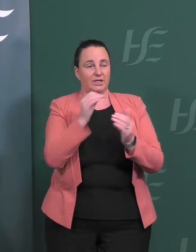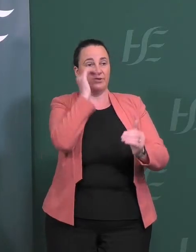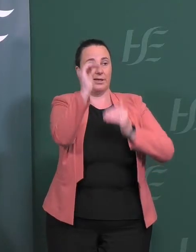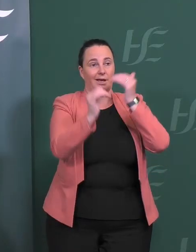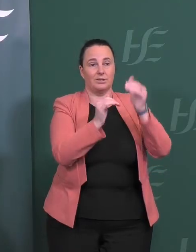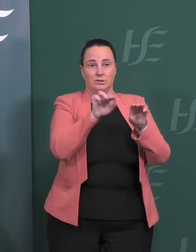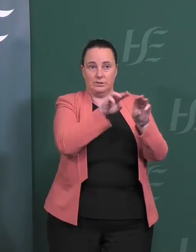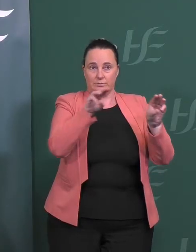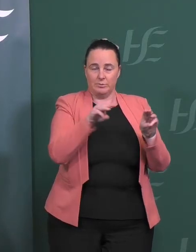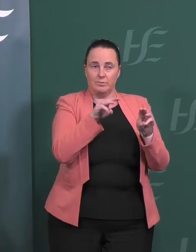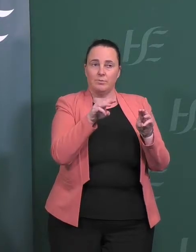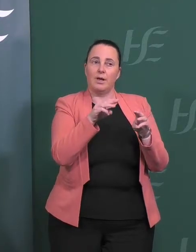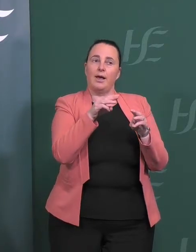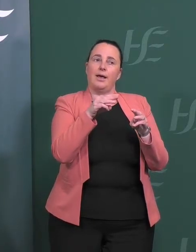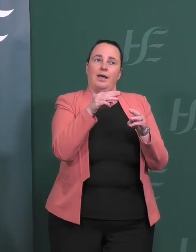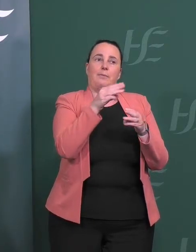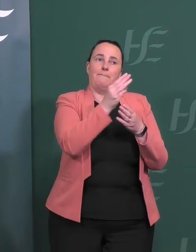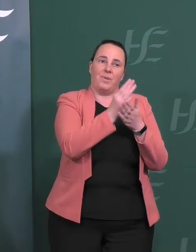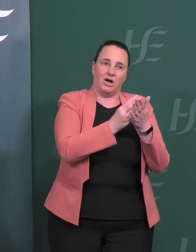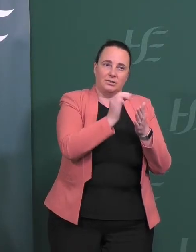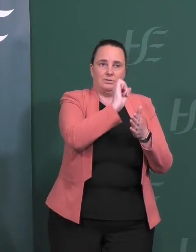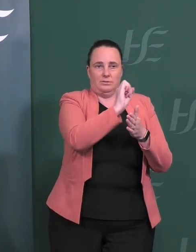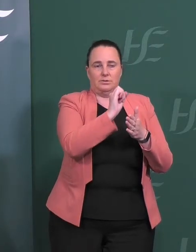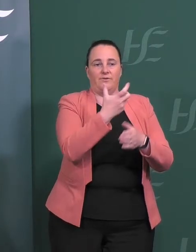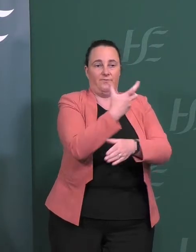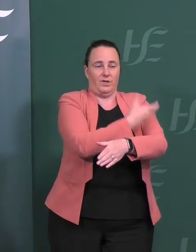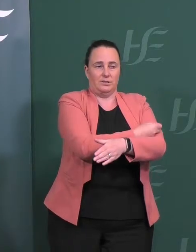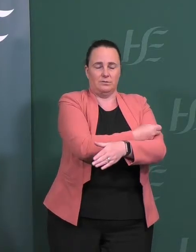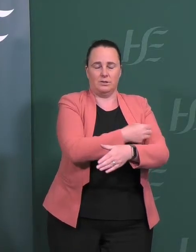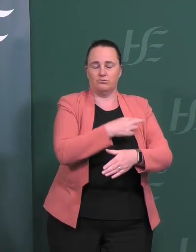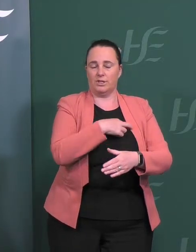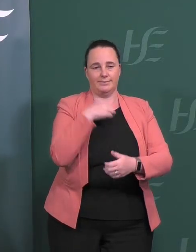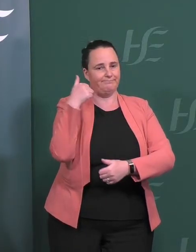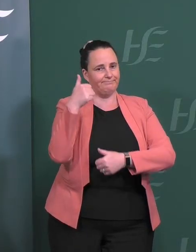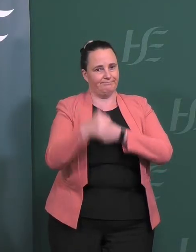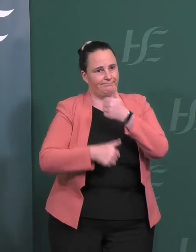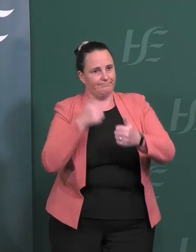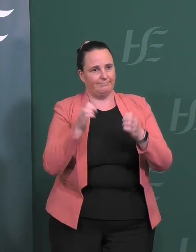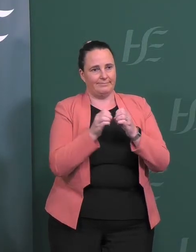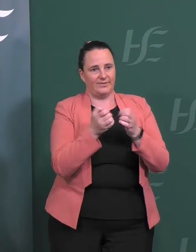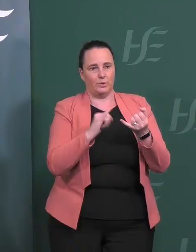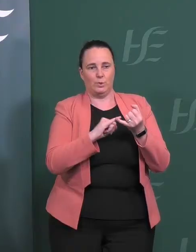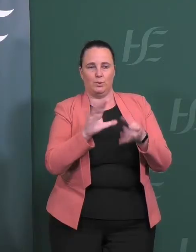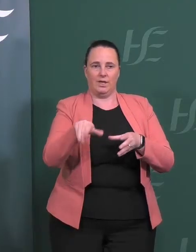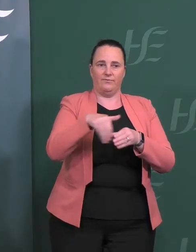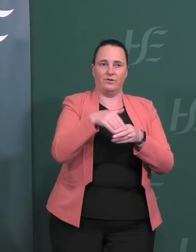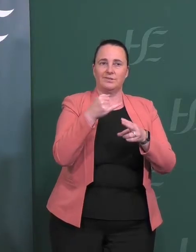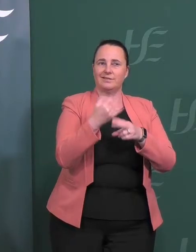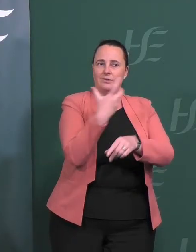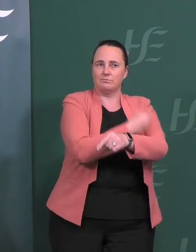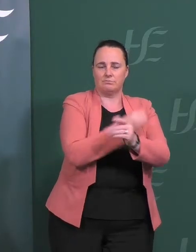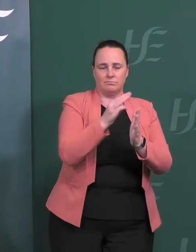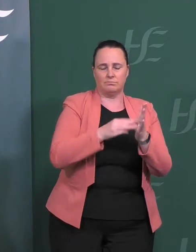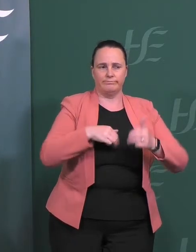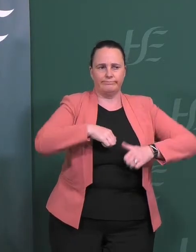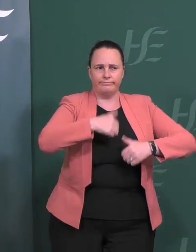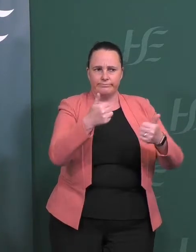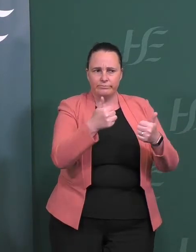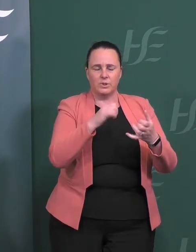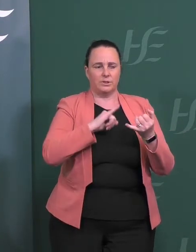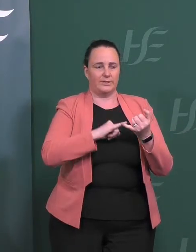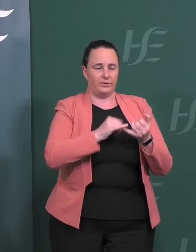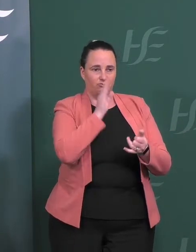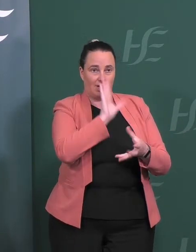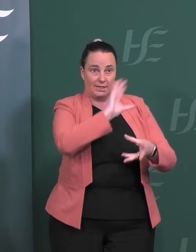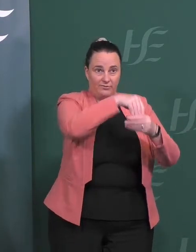adult population partially vaccinated. Huge credit is really due to everybody involved in the vaccination programme, either directly